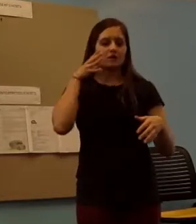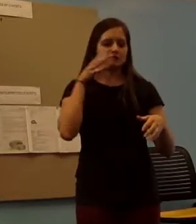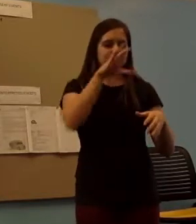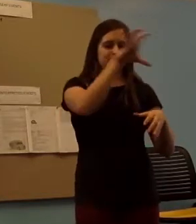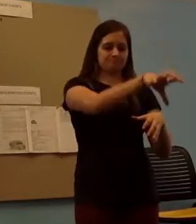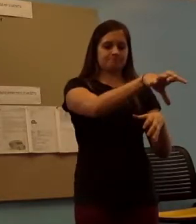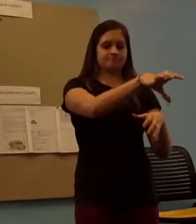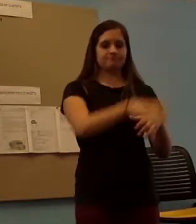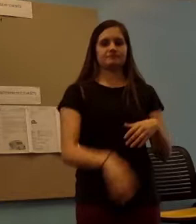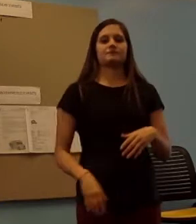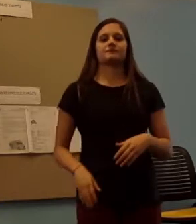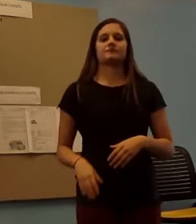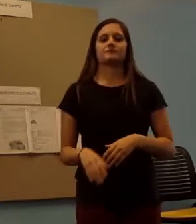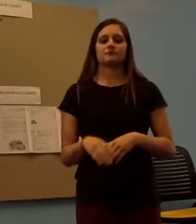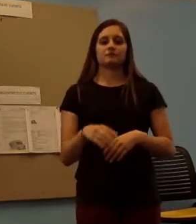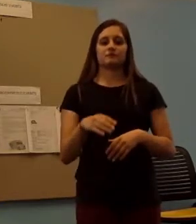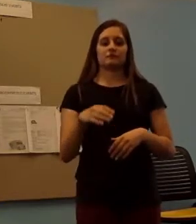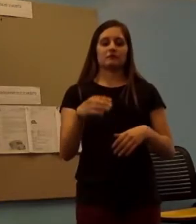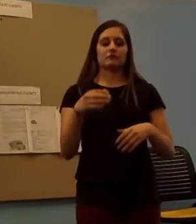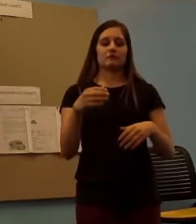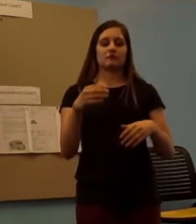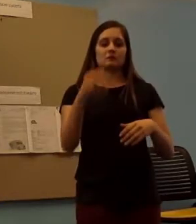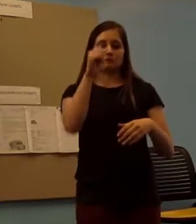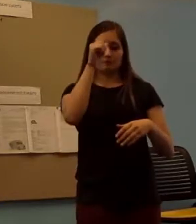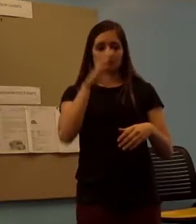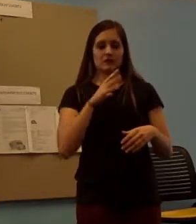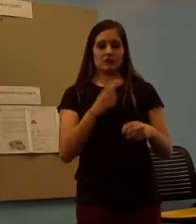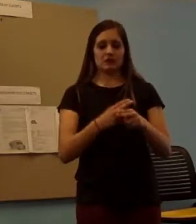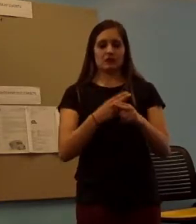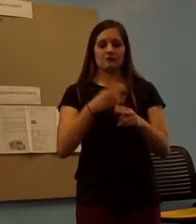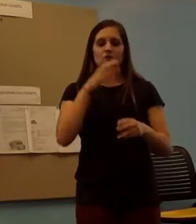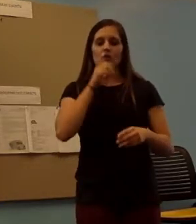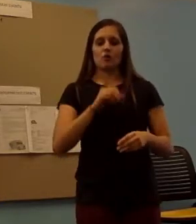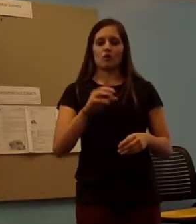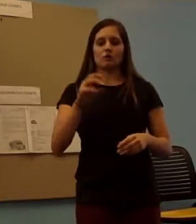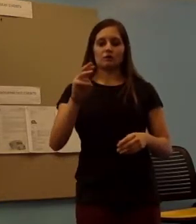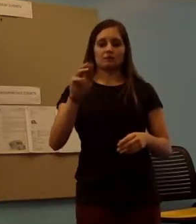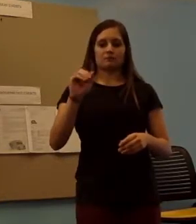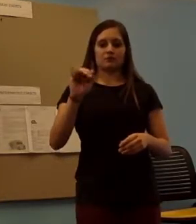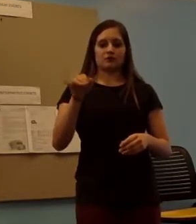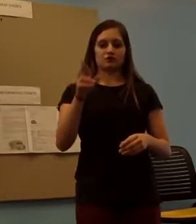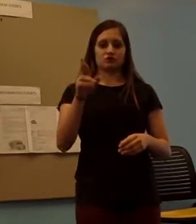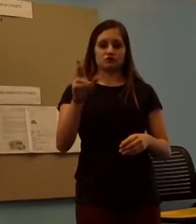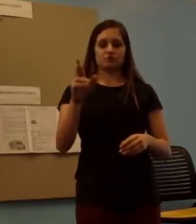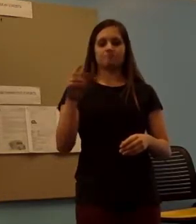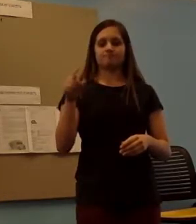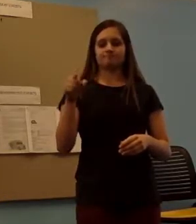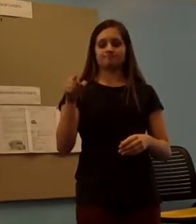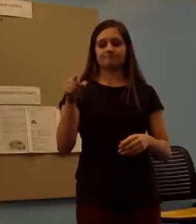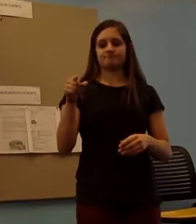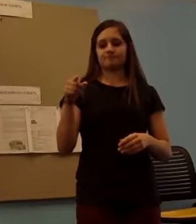place, and Old Major lets the other animals know that he had a dream, and in this